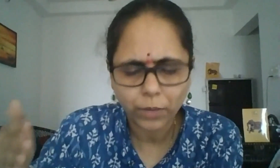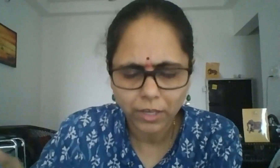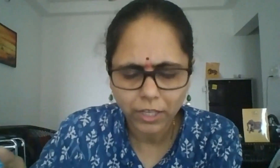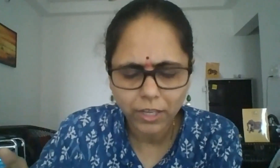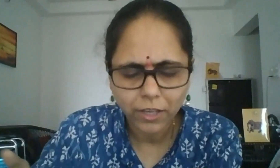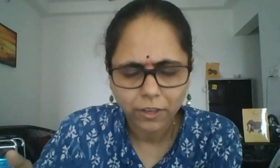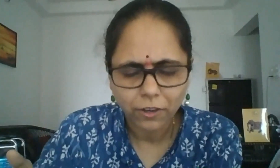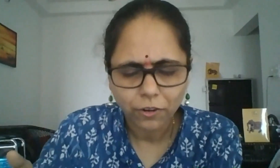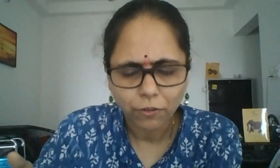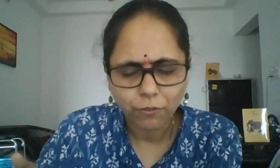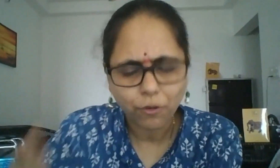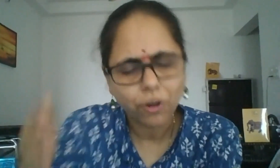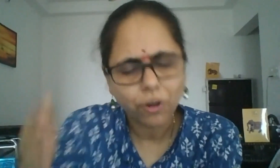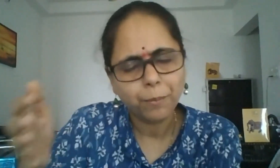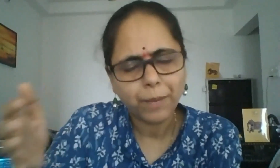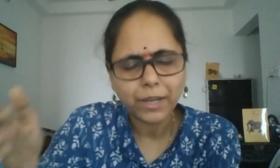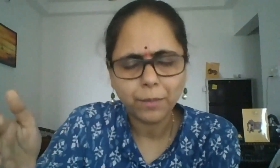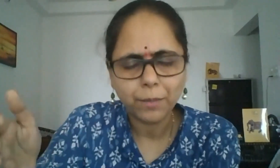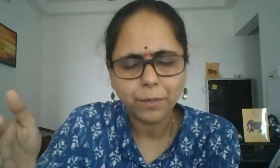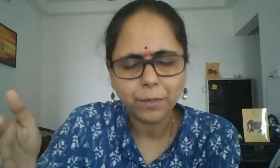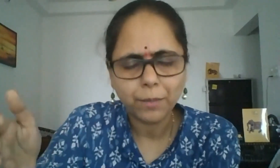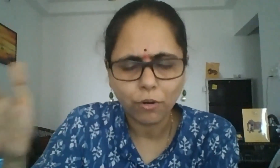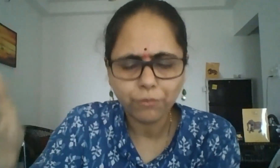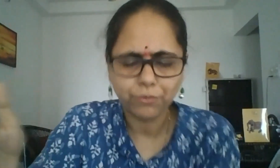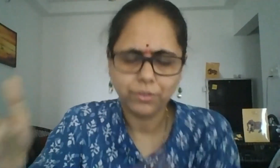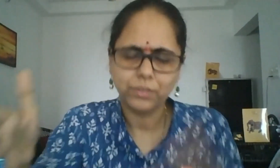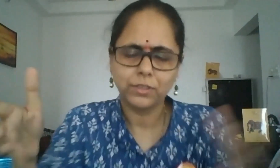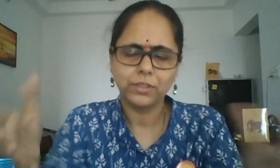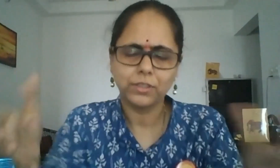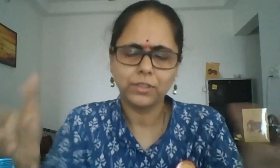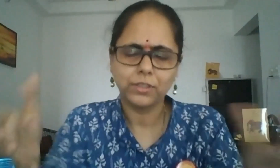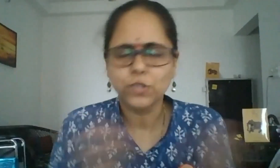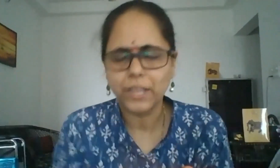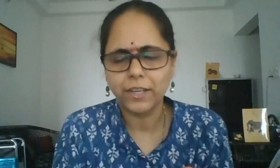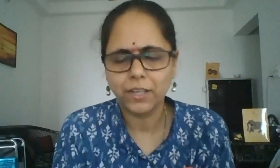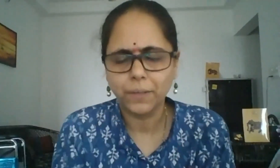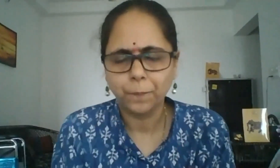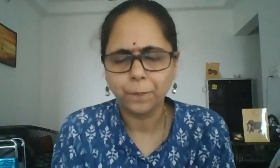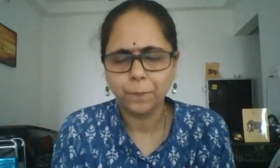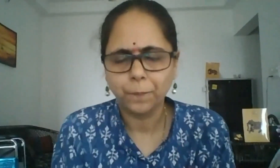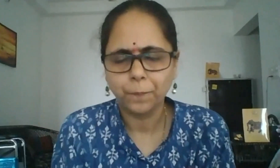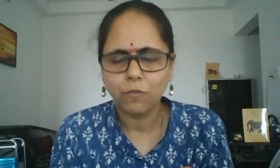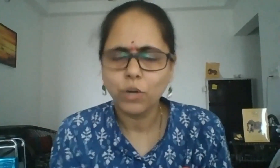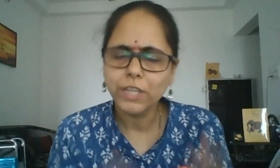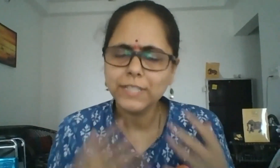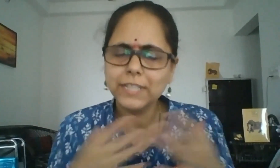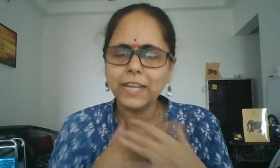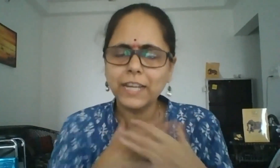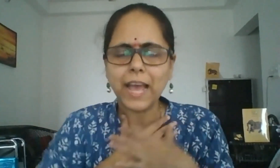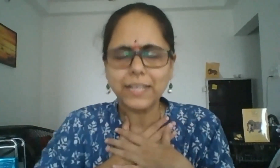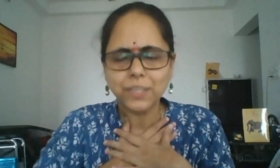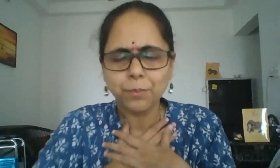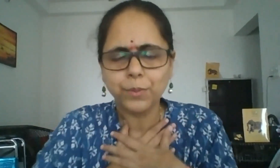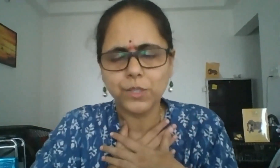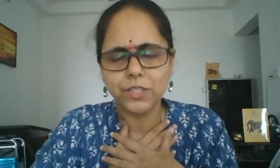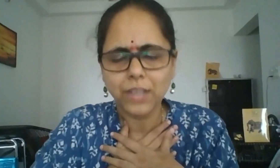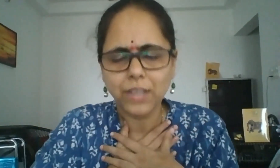2020 for betterment of the society? What is it that as a person I'll